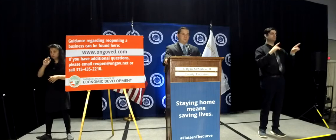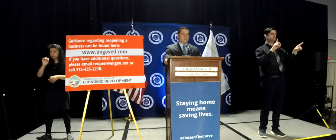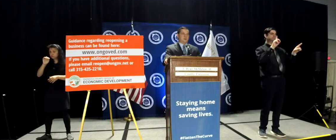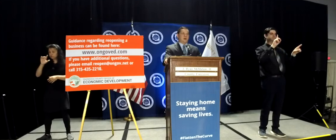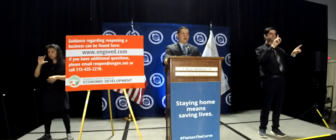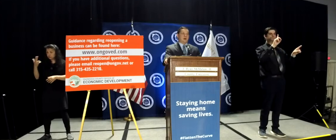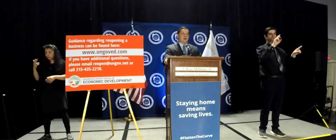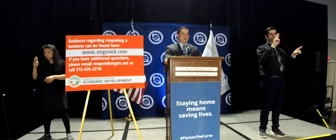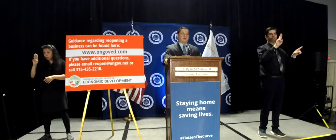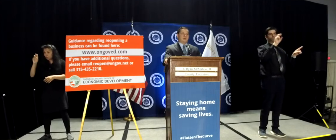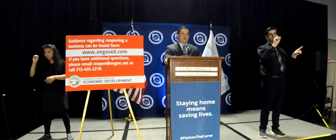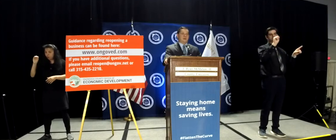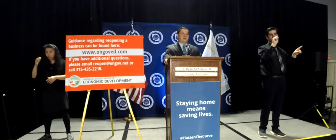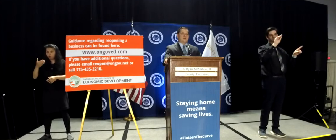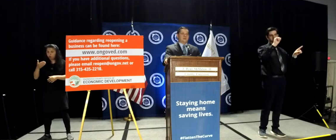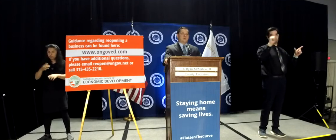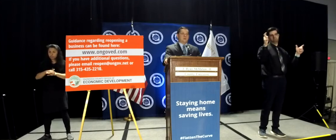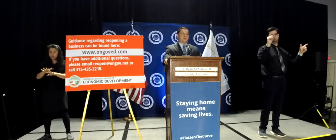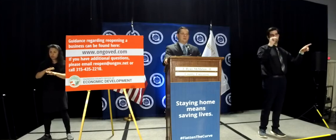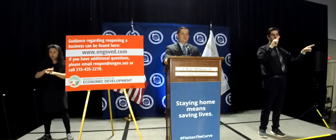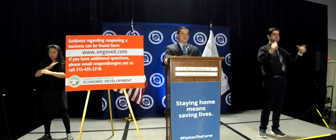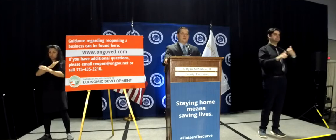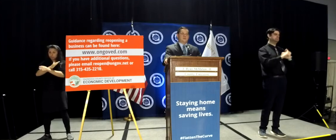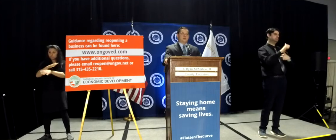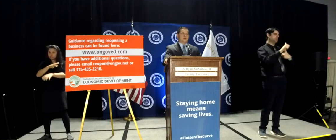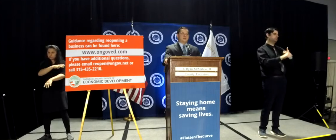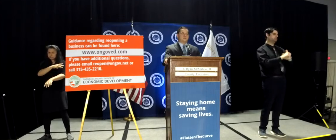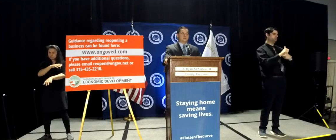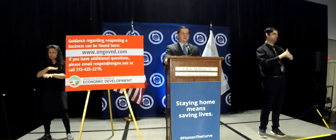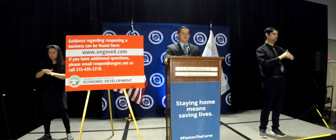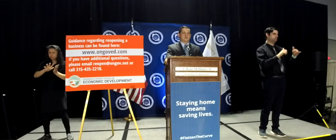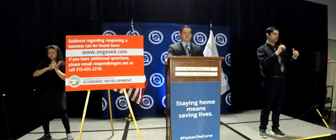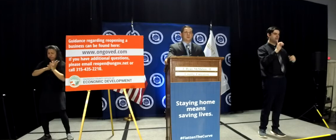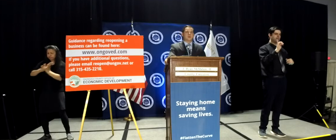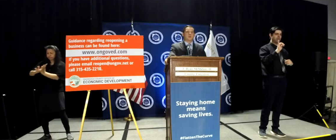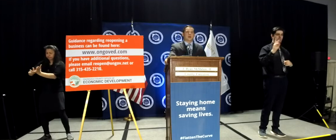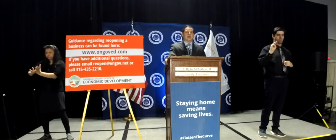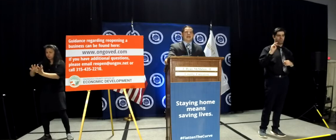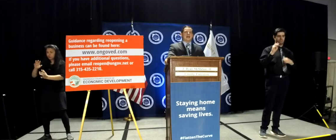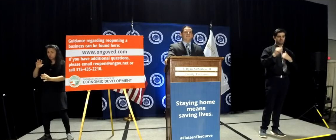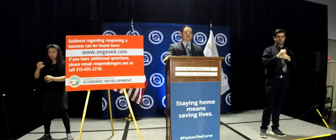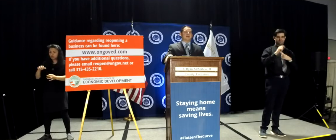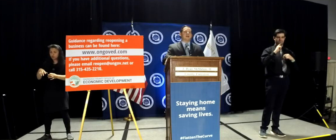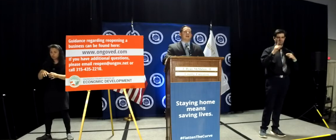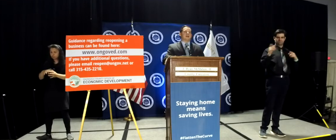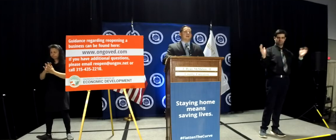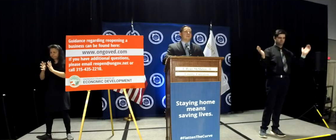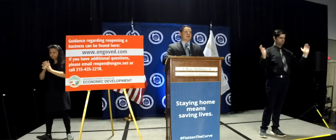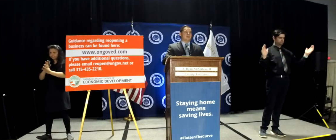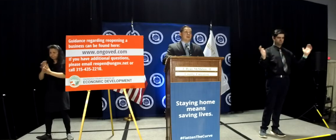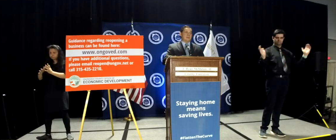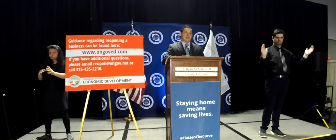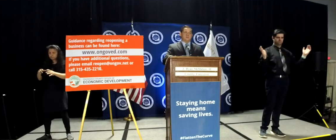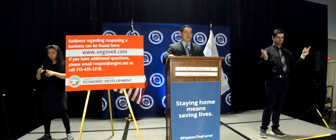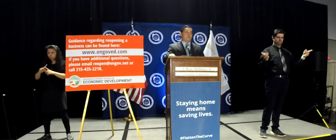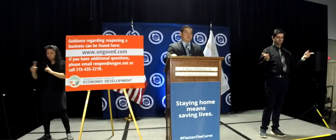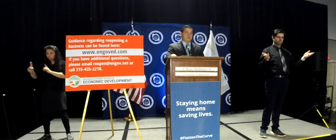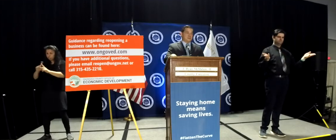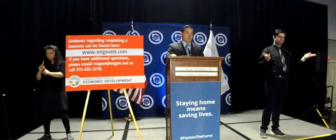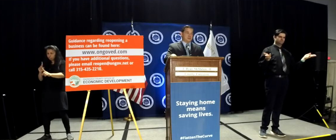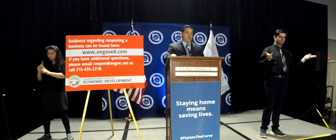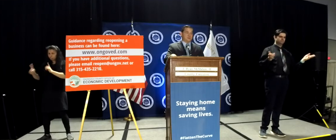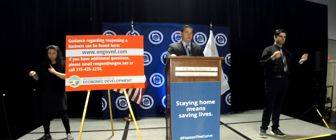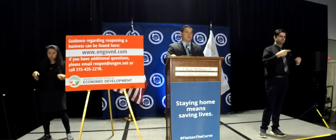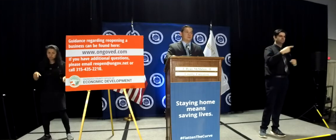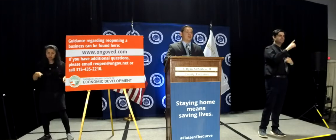argument. And so Destiny USA, very easy physical distance, right? I have many small